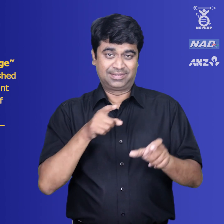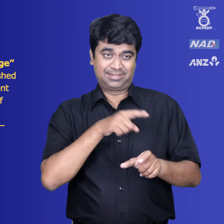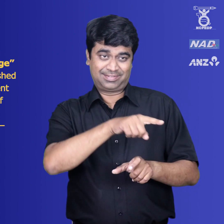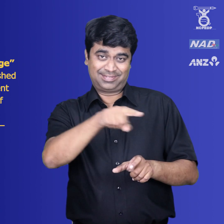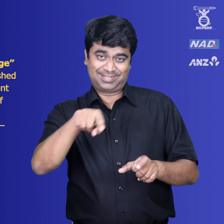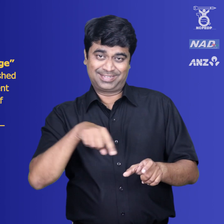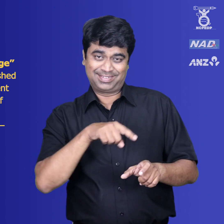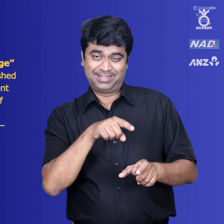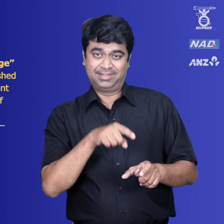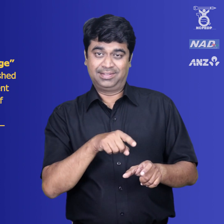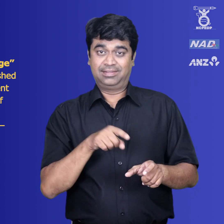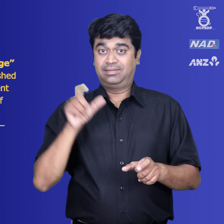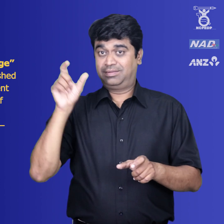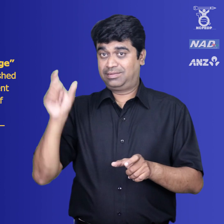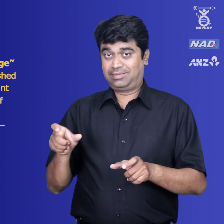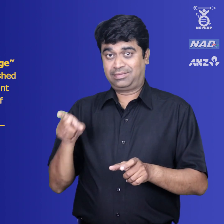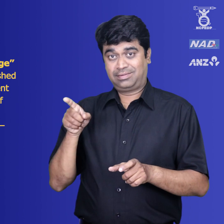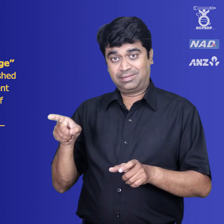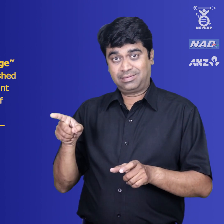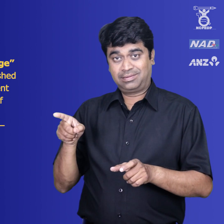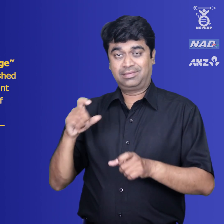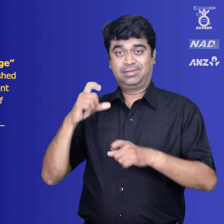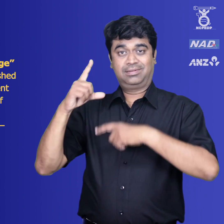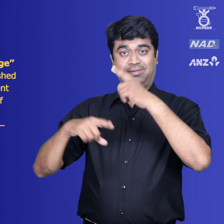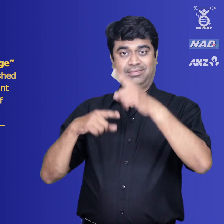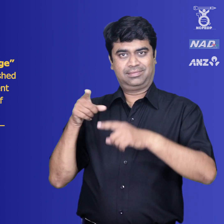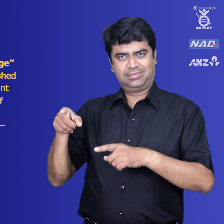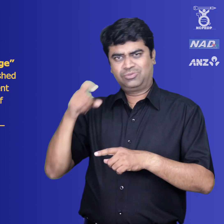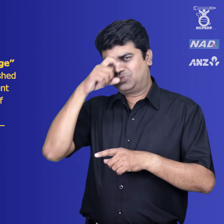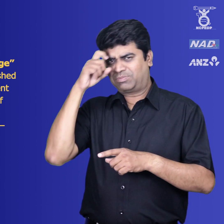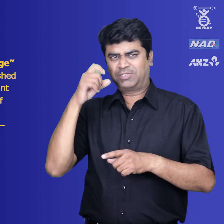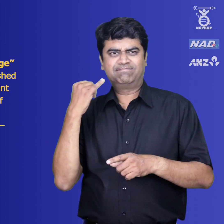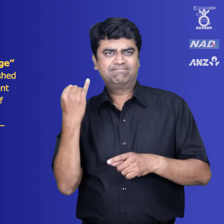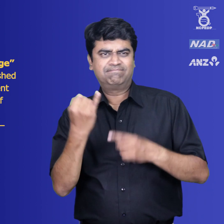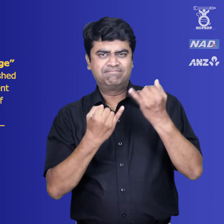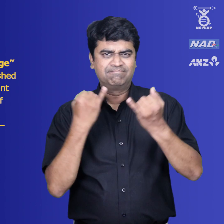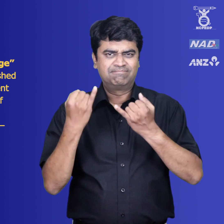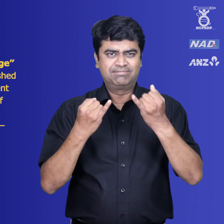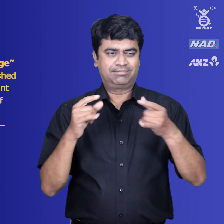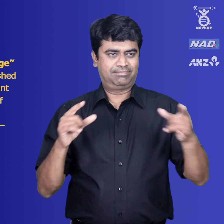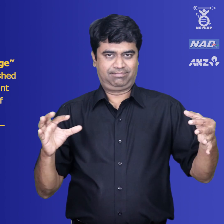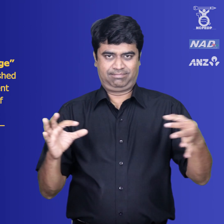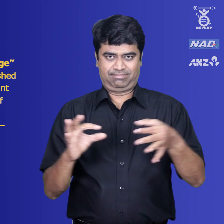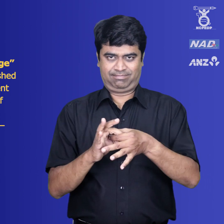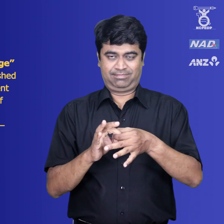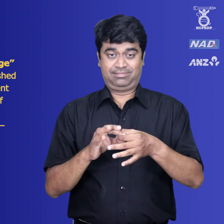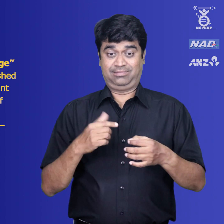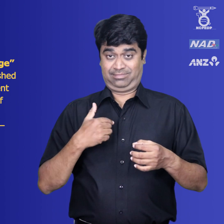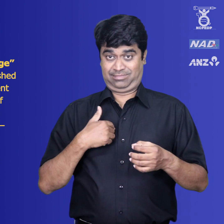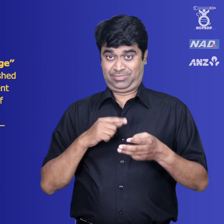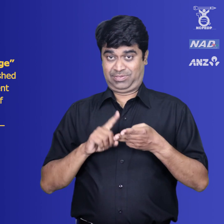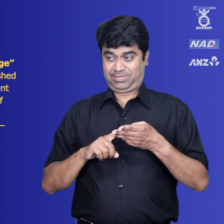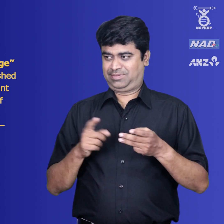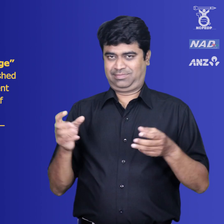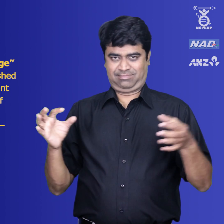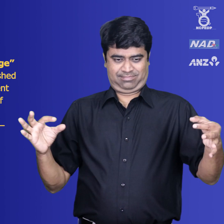otherwise regarding persons who seek to engage employees from amongst the persons